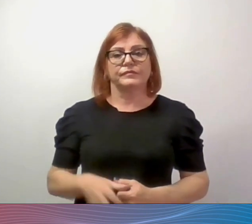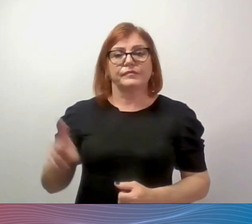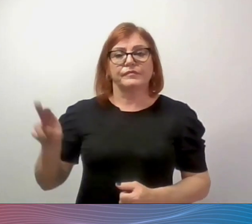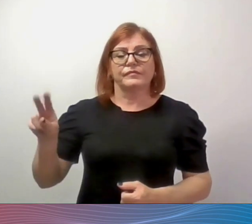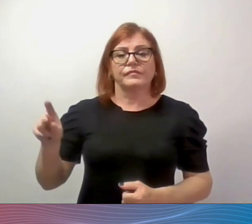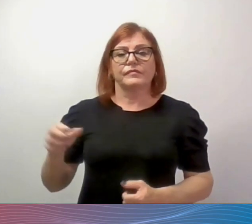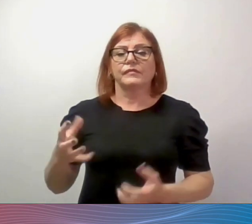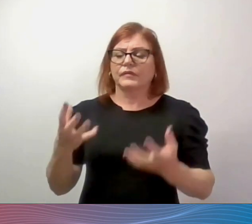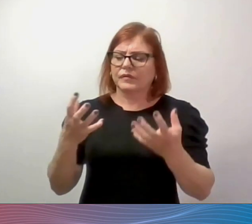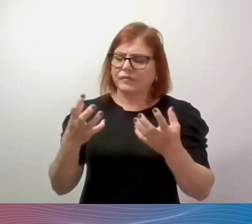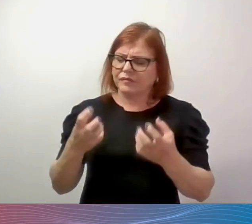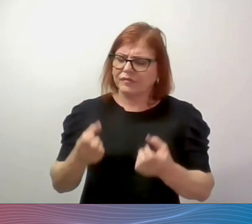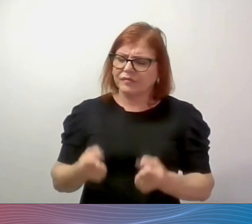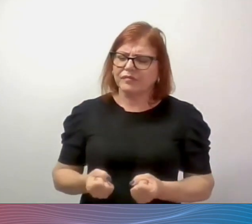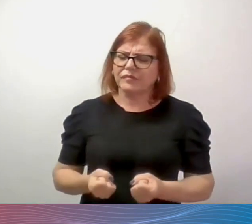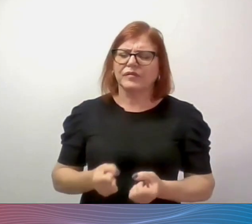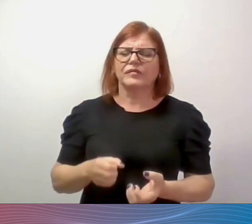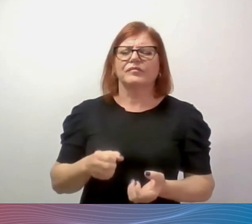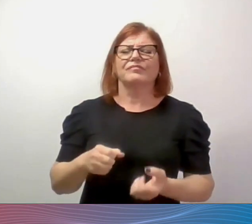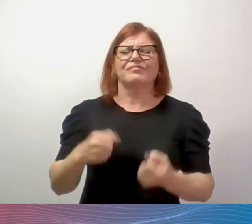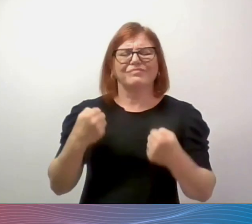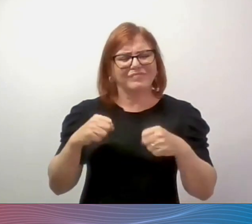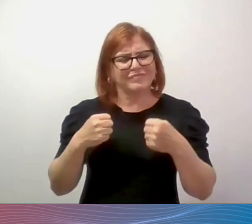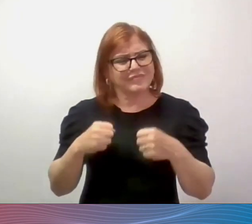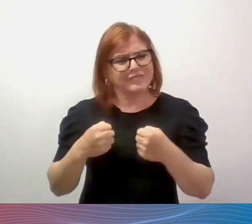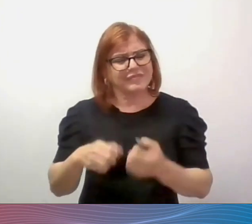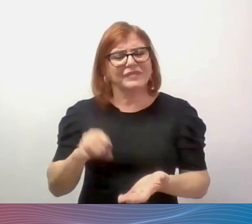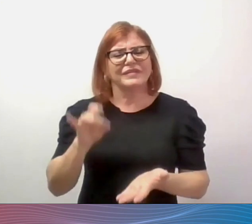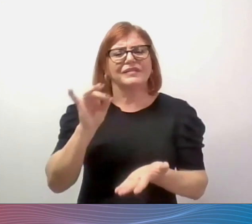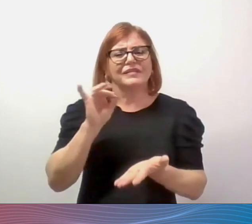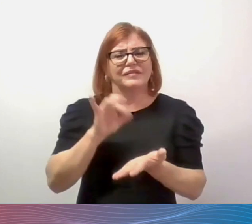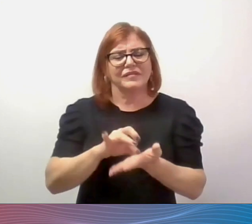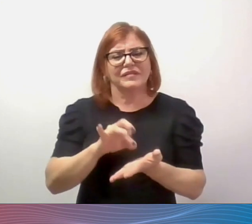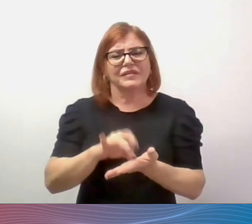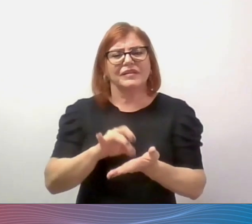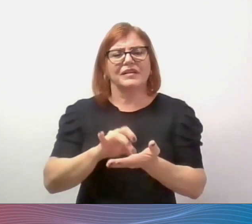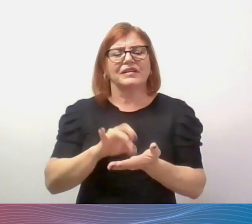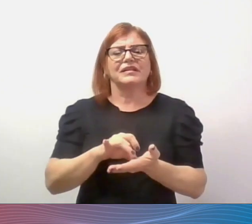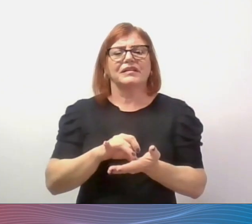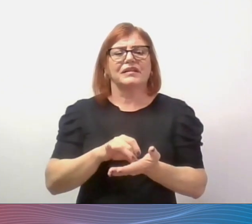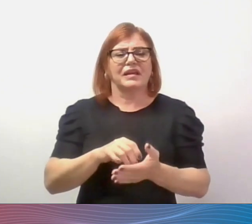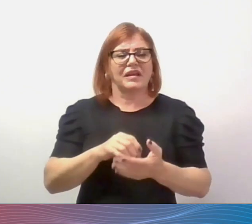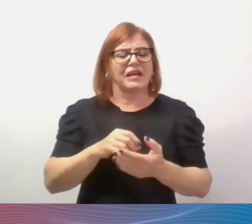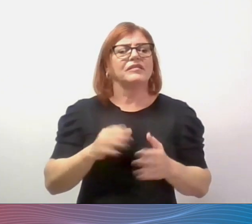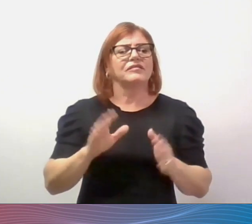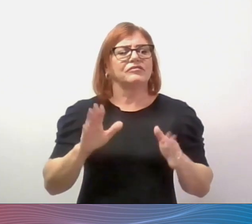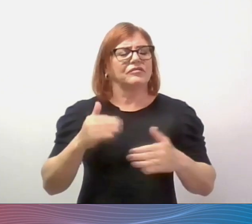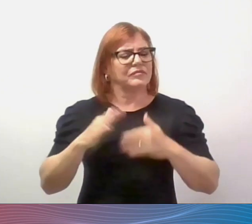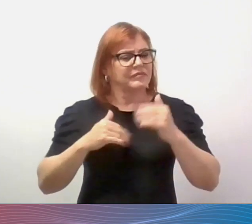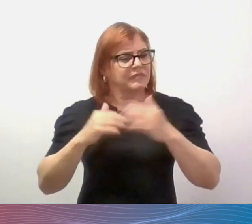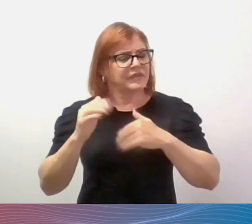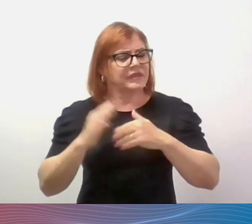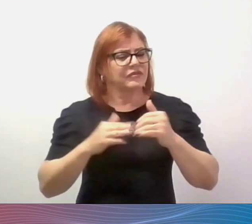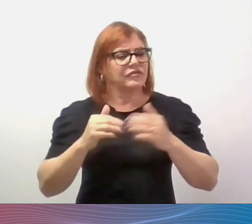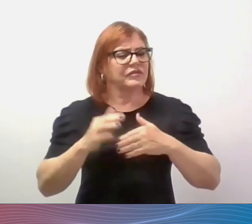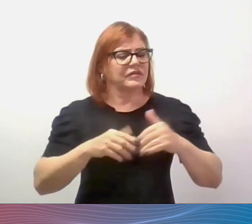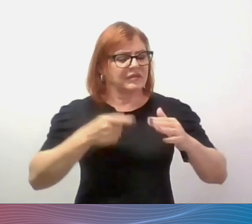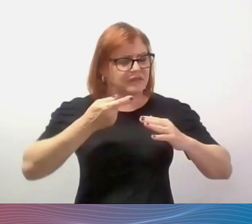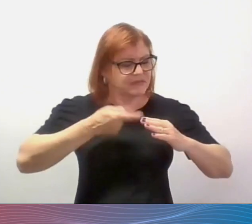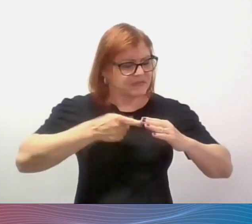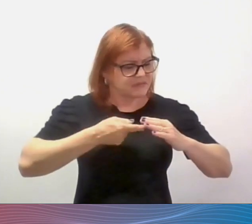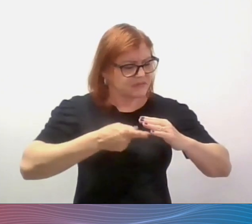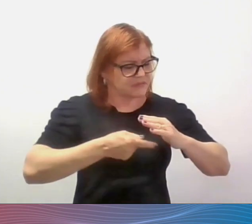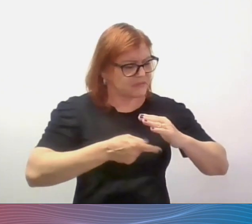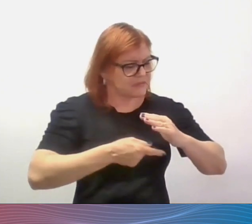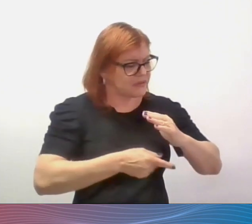vamos ter realidade quando praticamos a imersão na palavra. Brothers and sisters, let's have reality when we practice the immersion in the